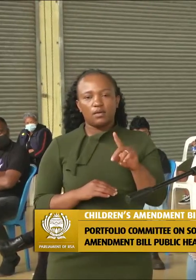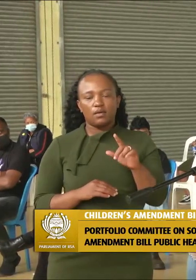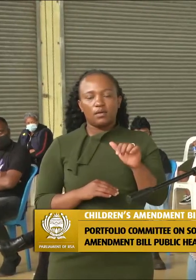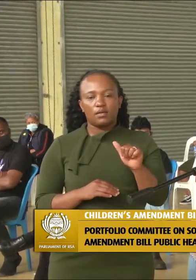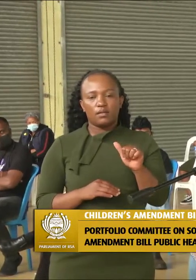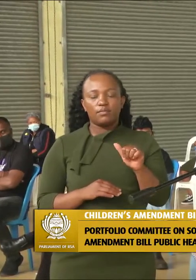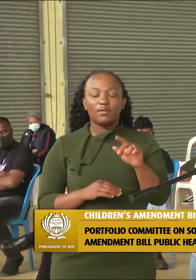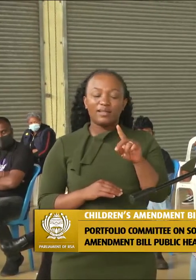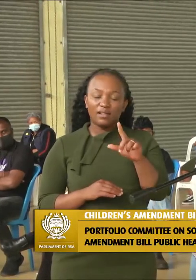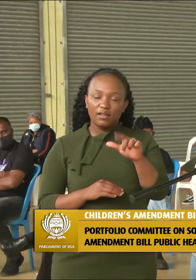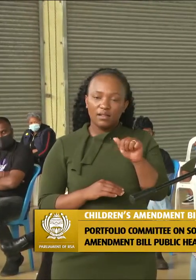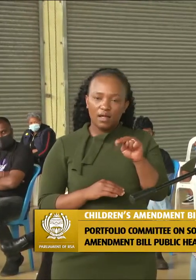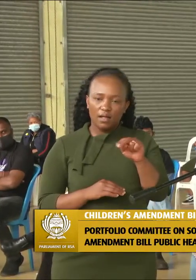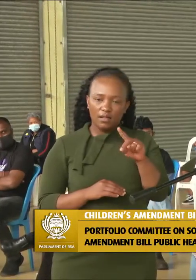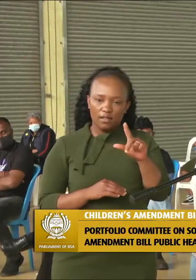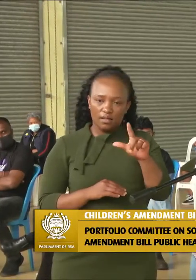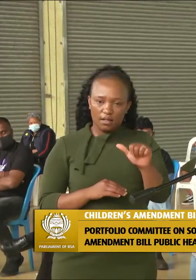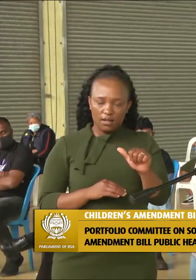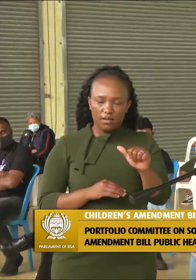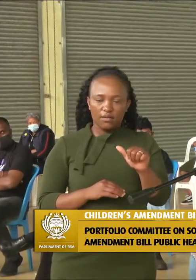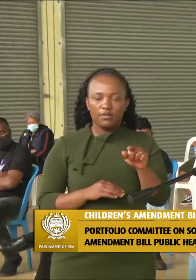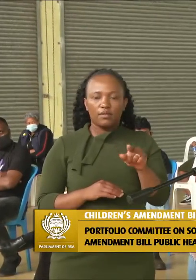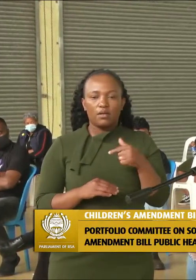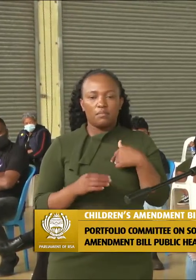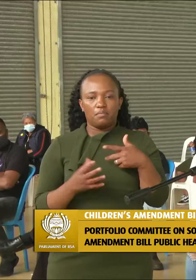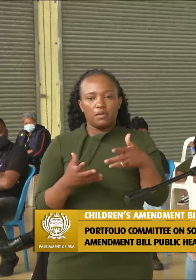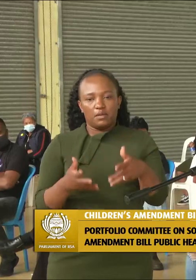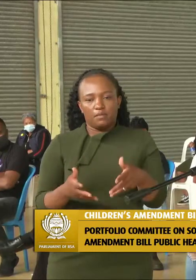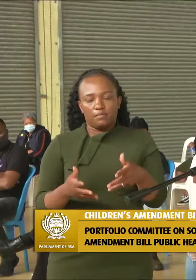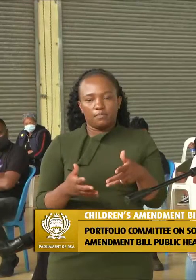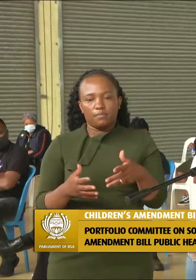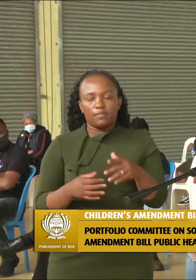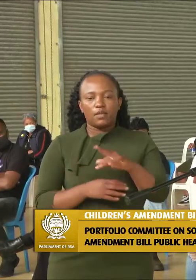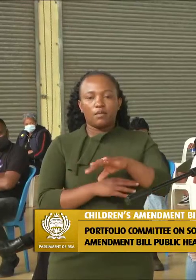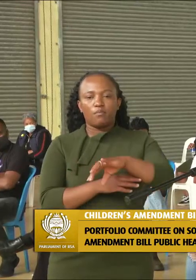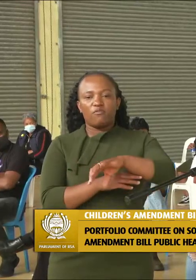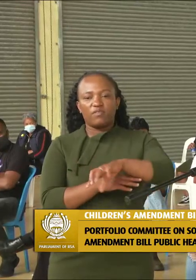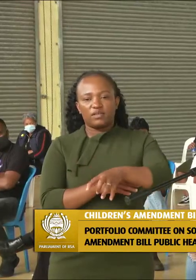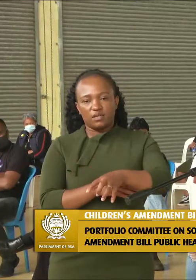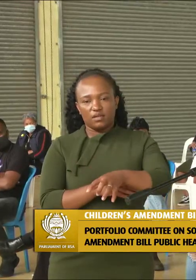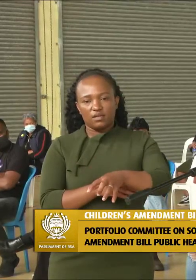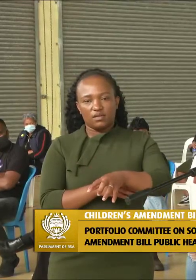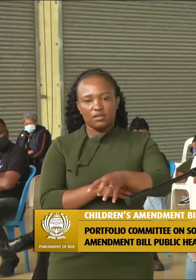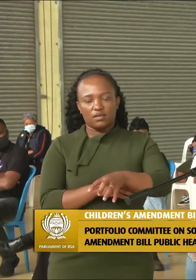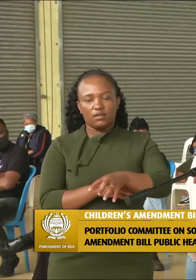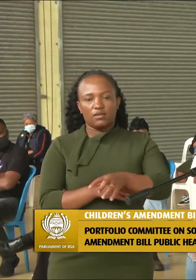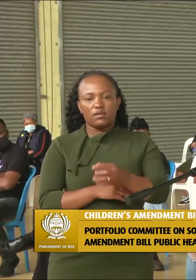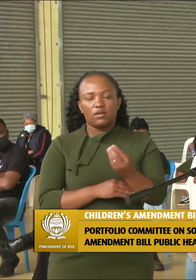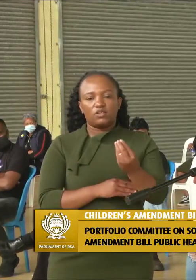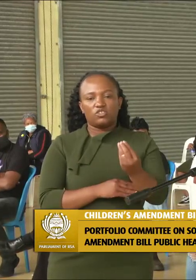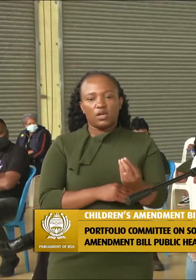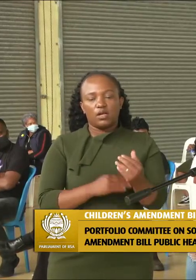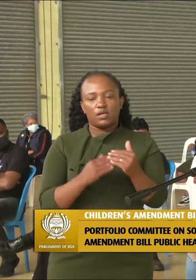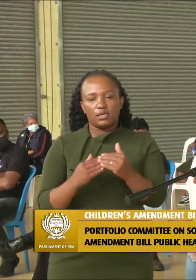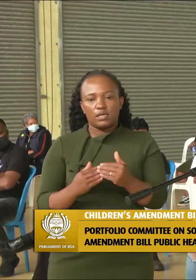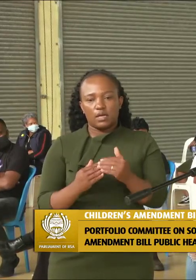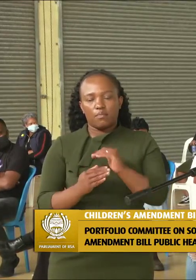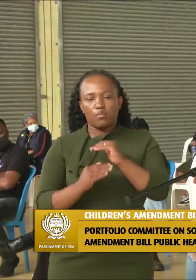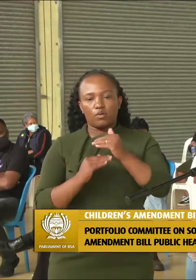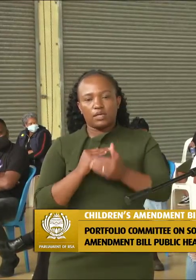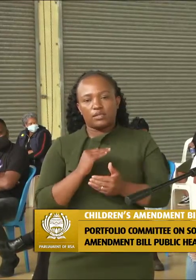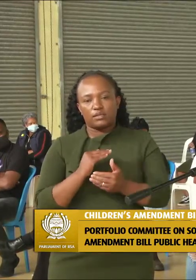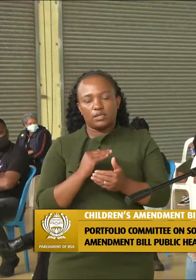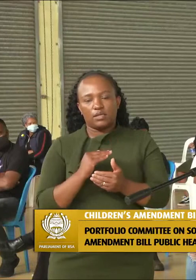Uthukela District. I'm here as a provincial Childcare and Protection Task Team